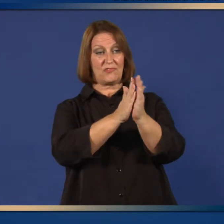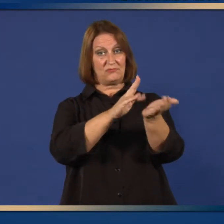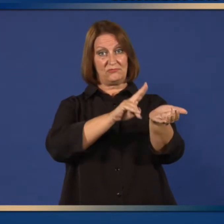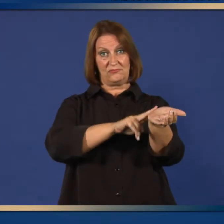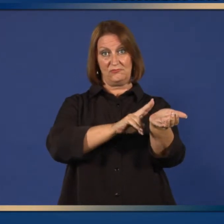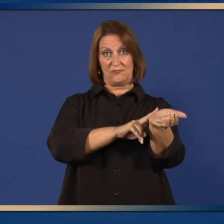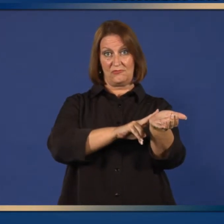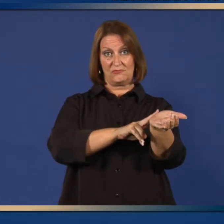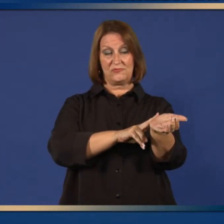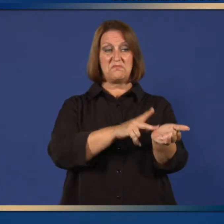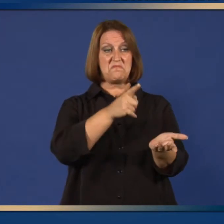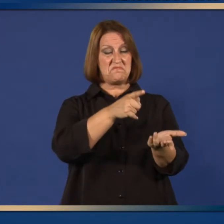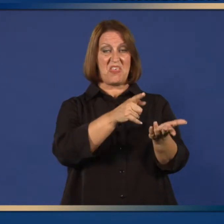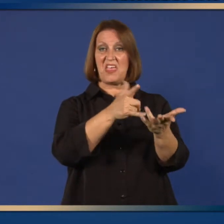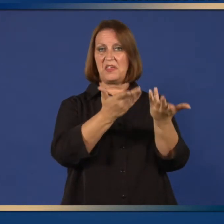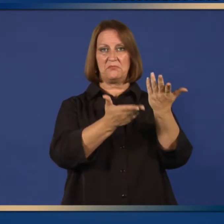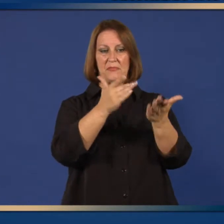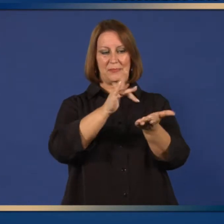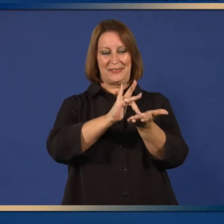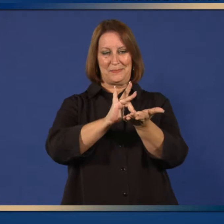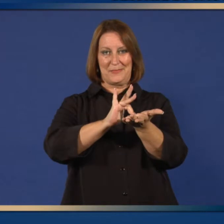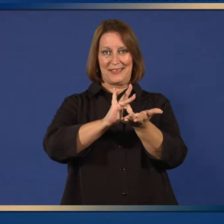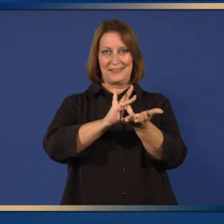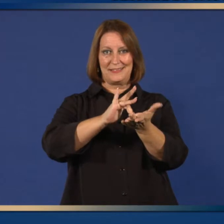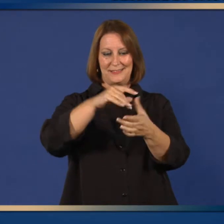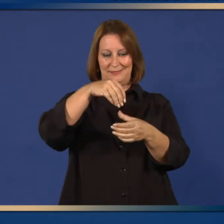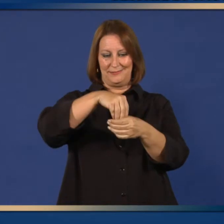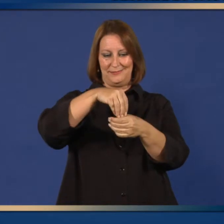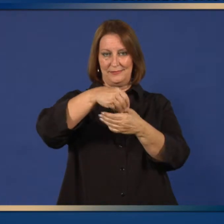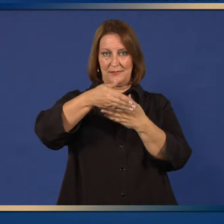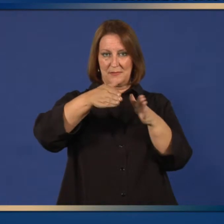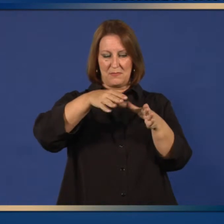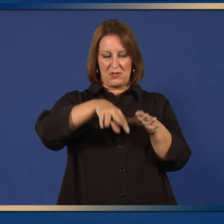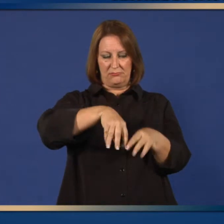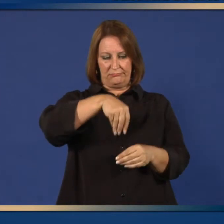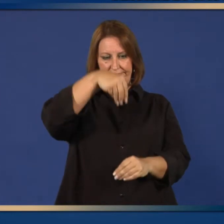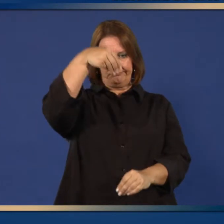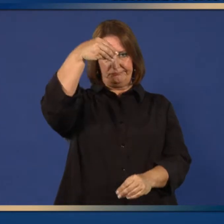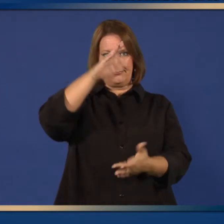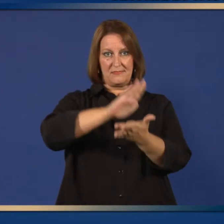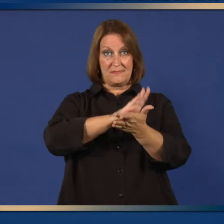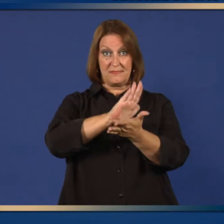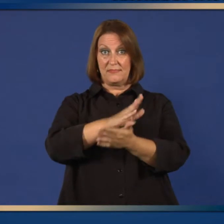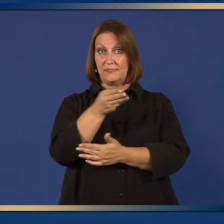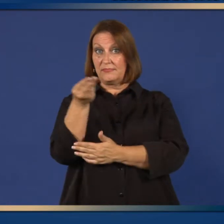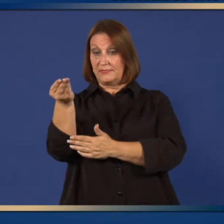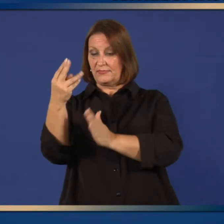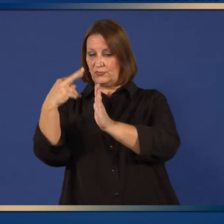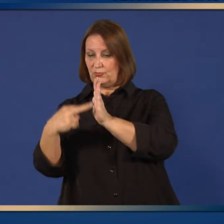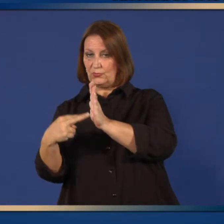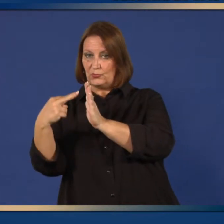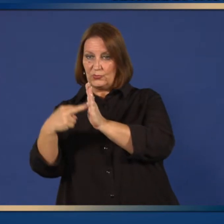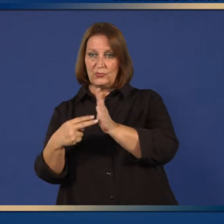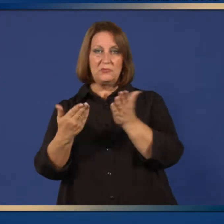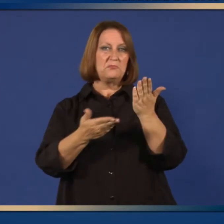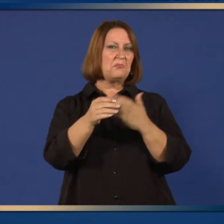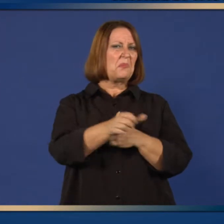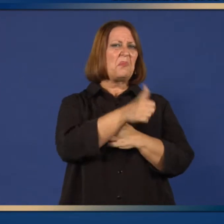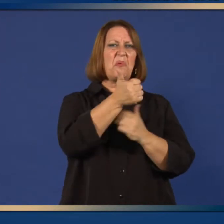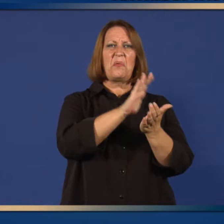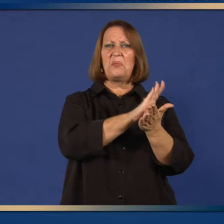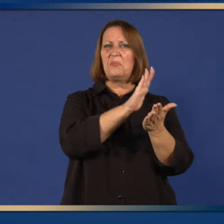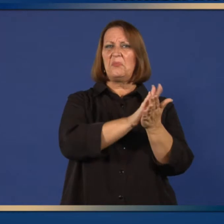Ask your doctor or other healthcare provider. They can give you the vaccine package insert